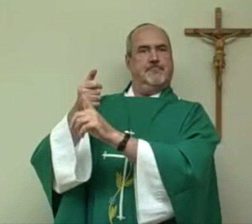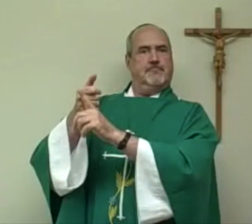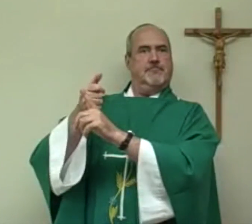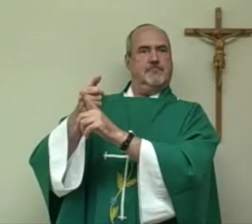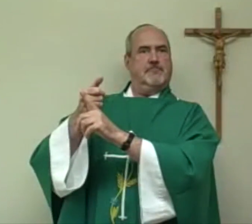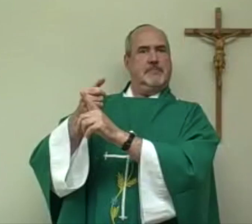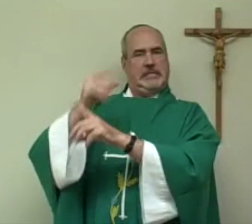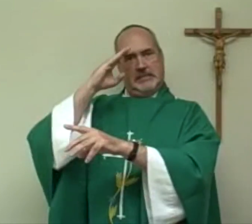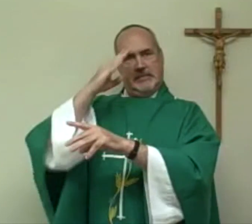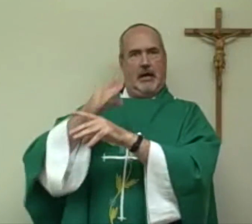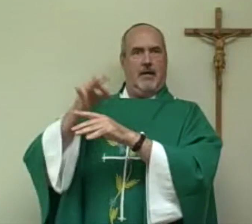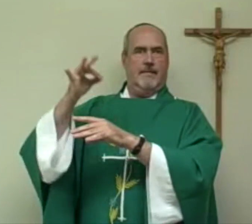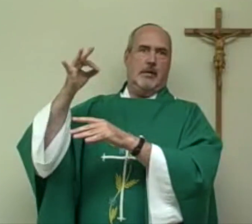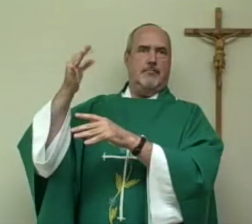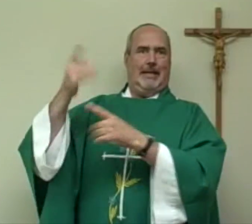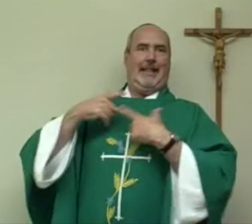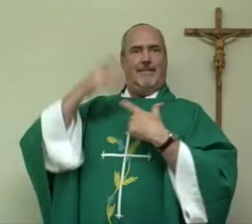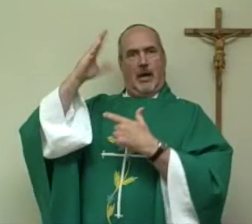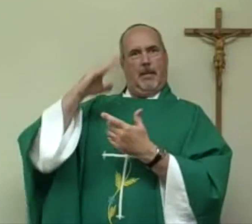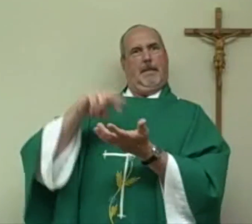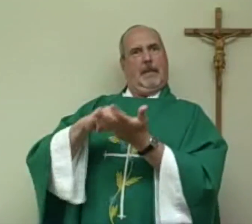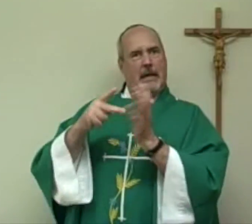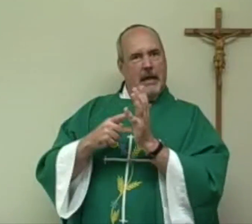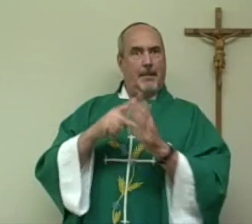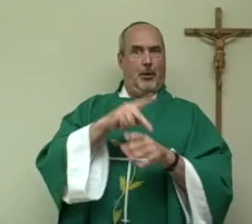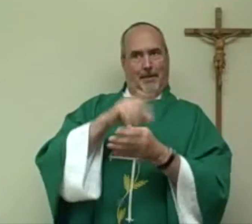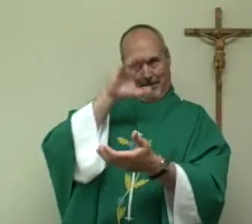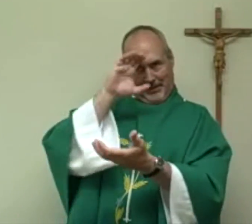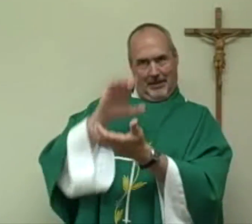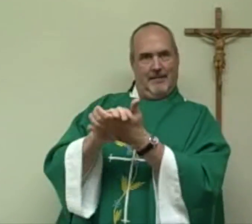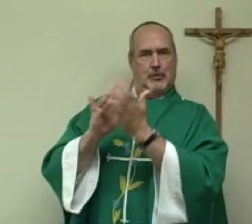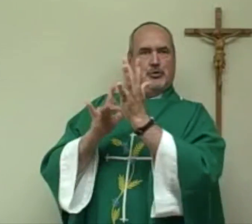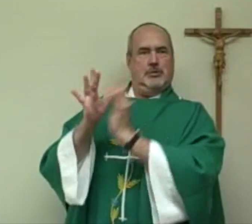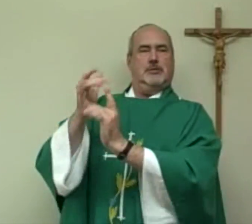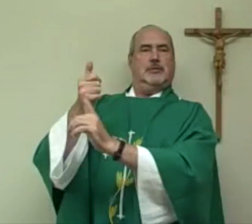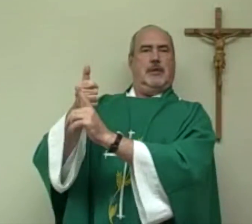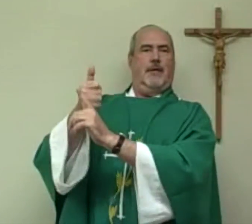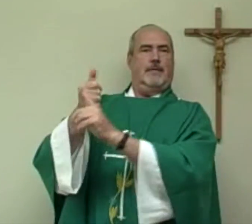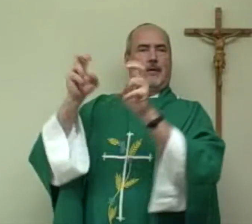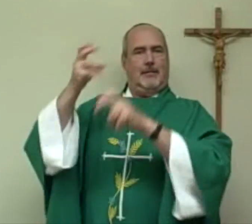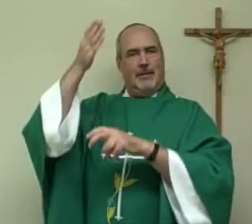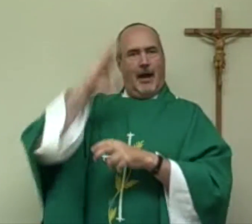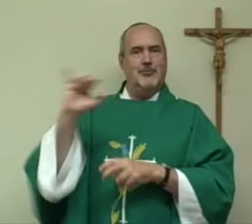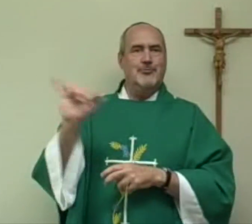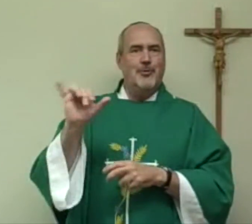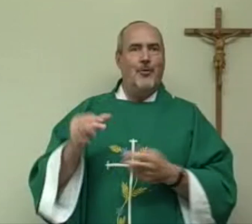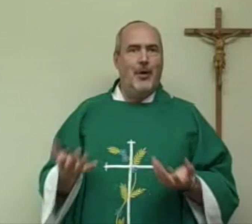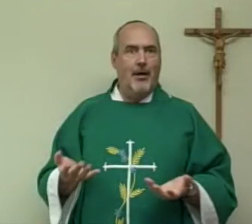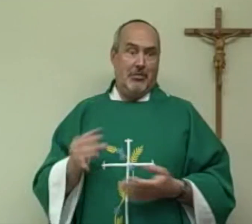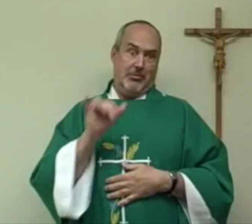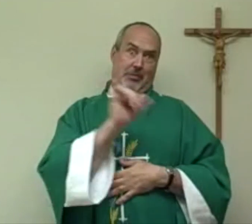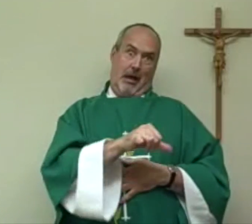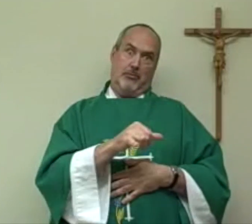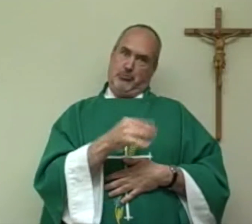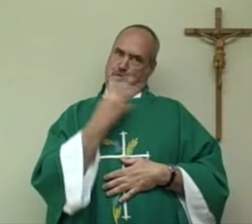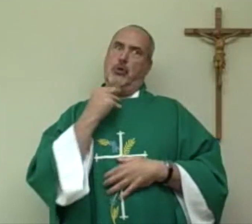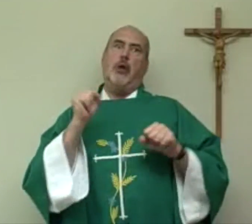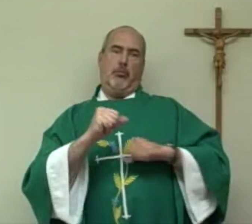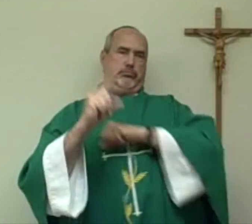But the gospel says Peter said that Jesus was the Son of God, which meant that he believed